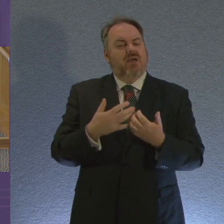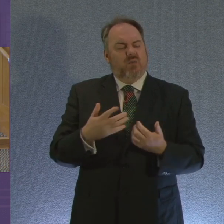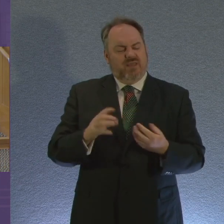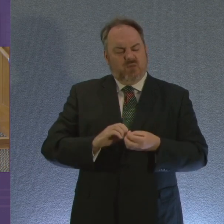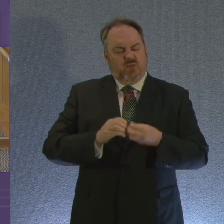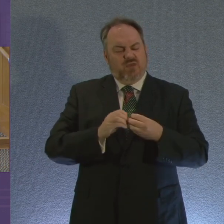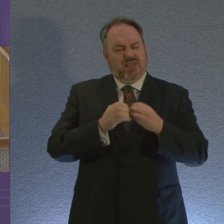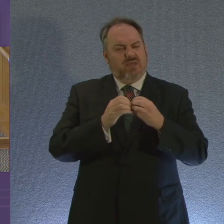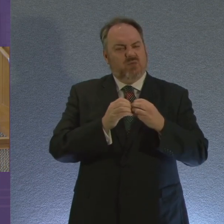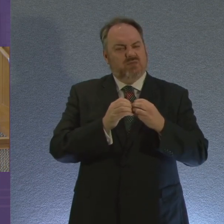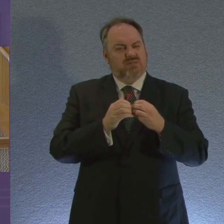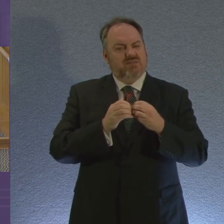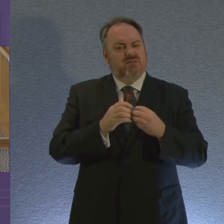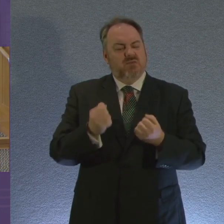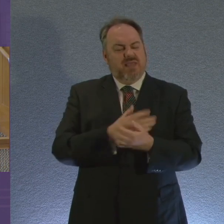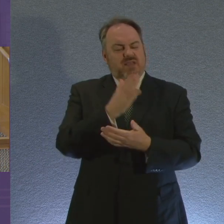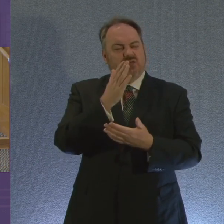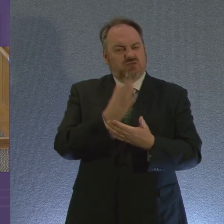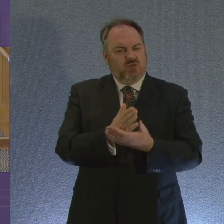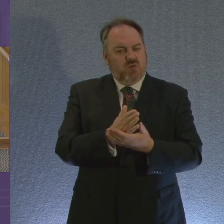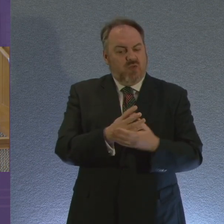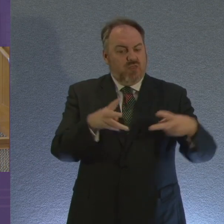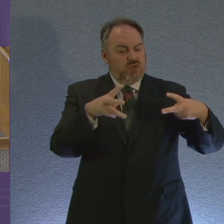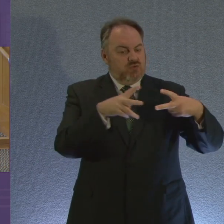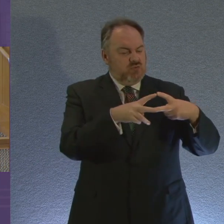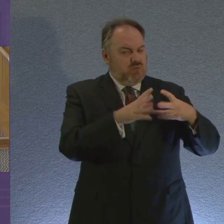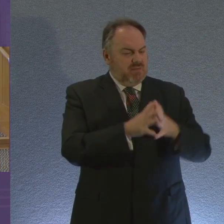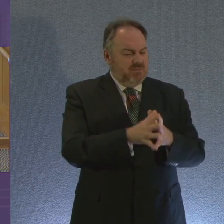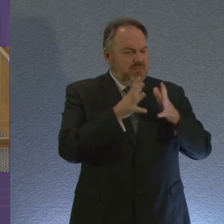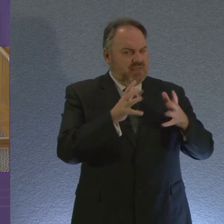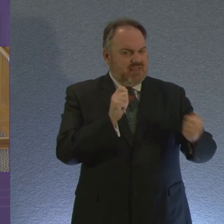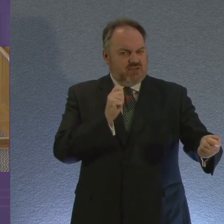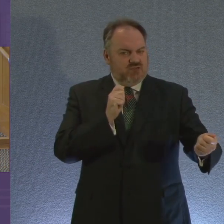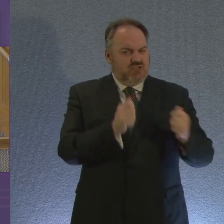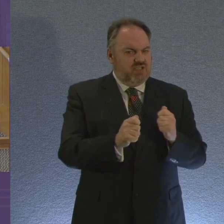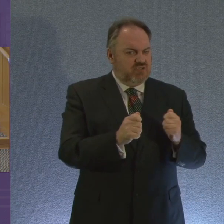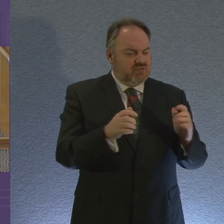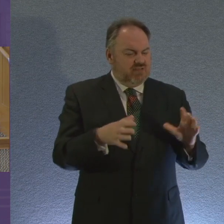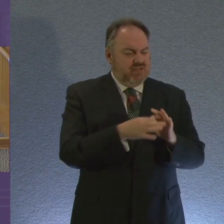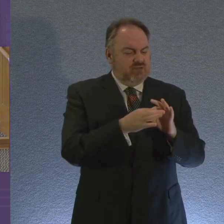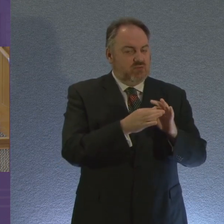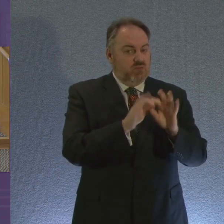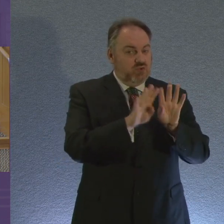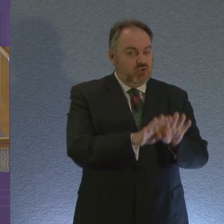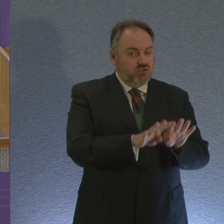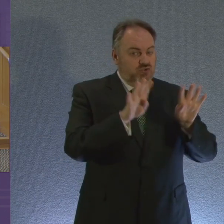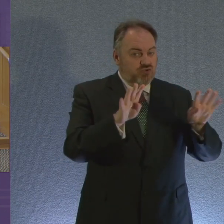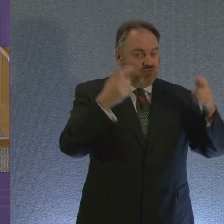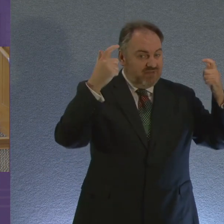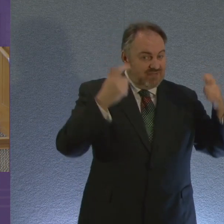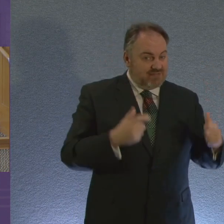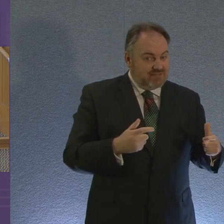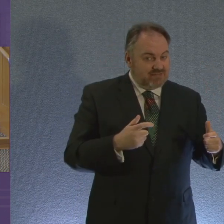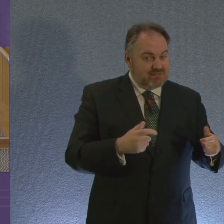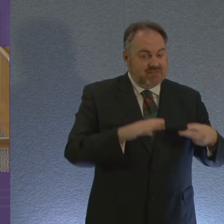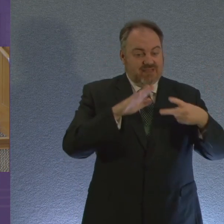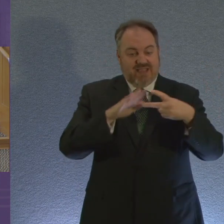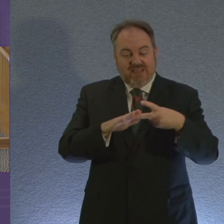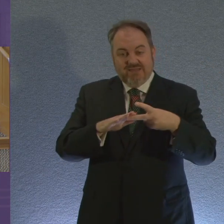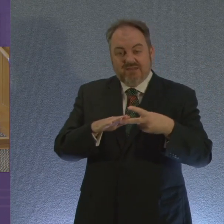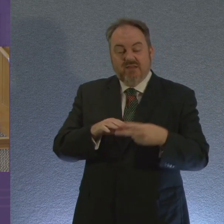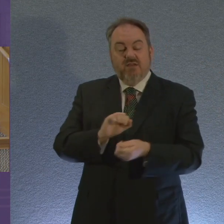controversial sets of proposals contained in the bill, the proposals with regard to juries and the proposals with regard to freedom